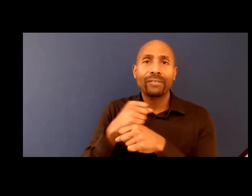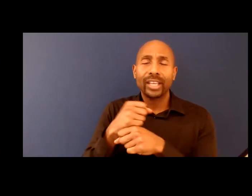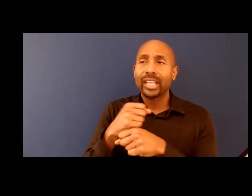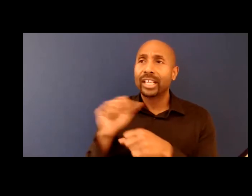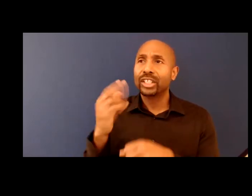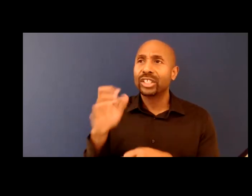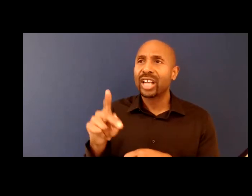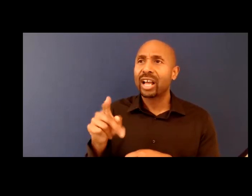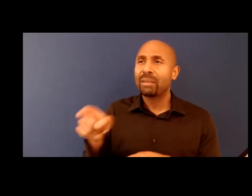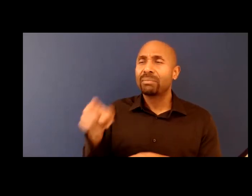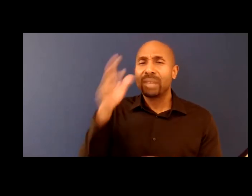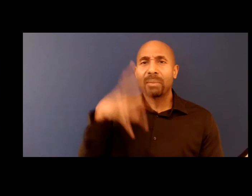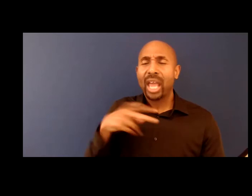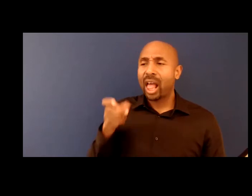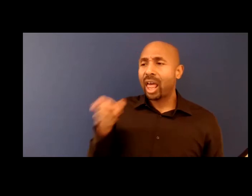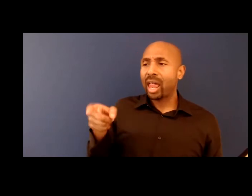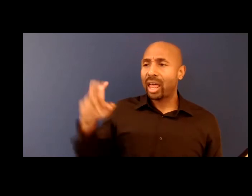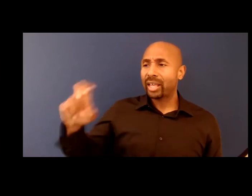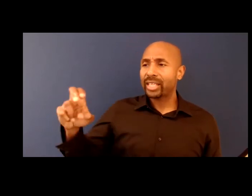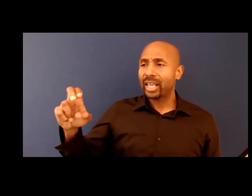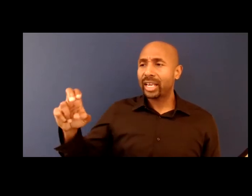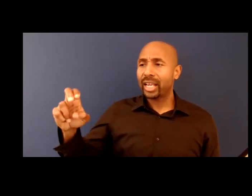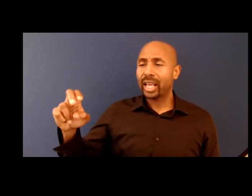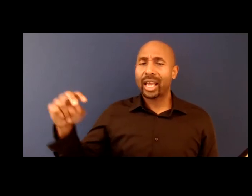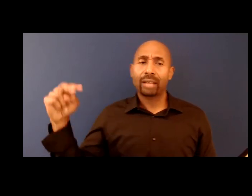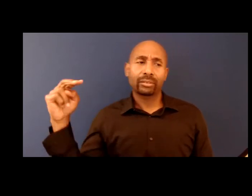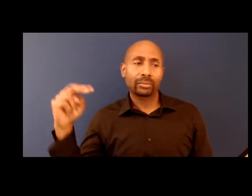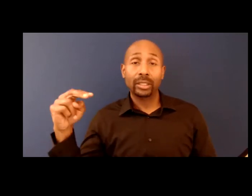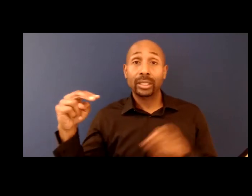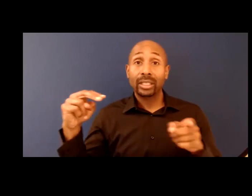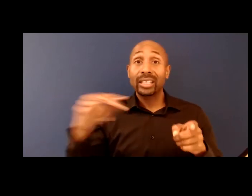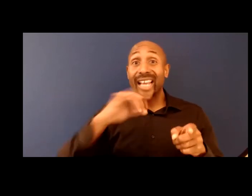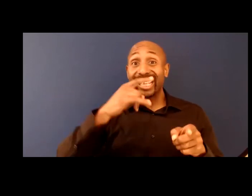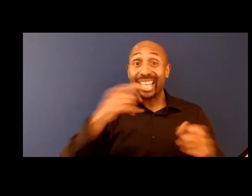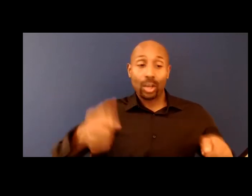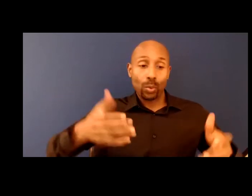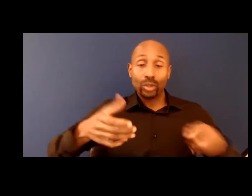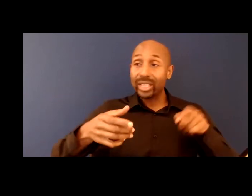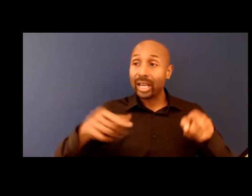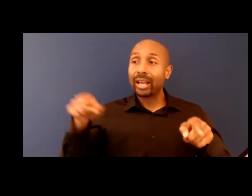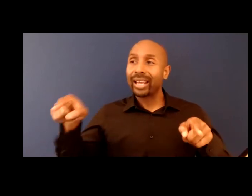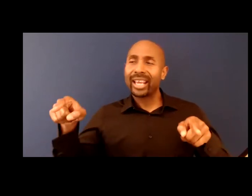kid who was in a wheelchair.